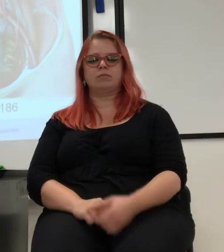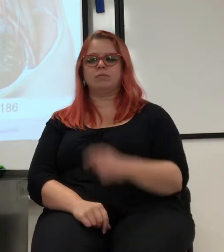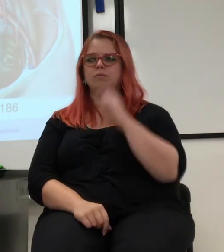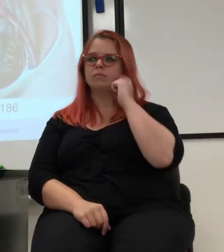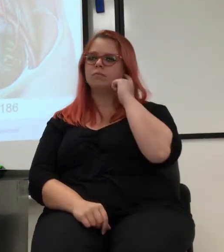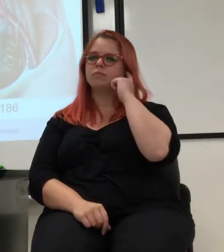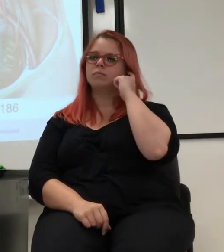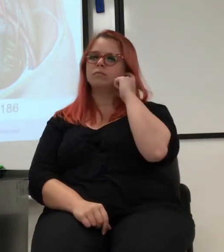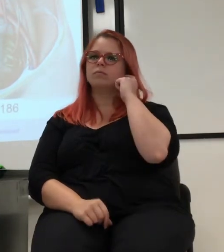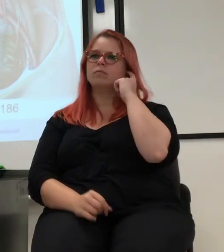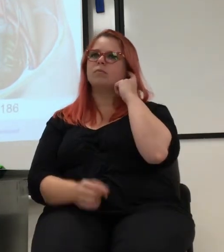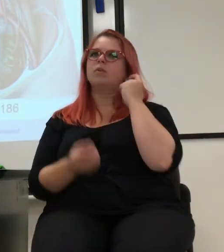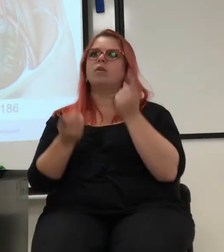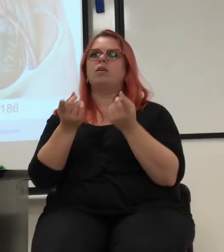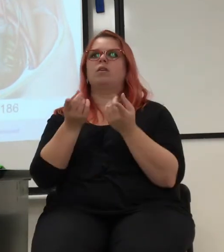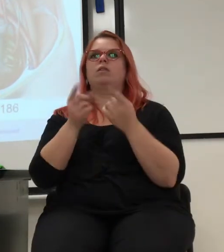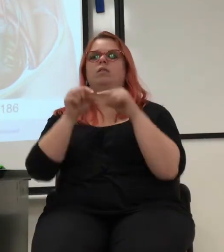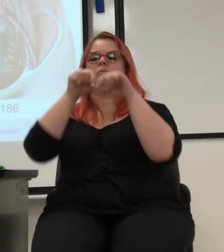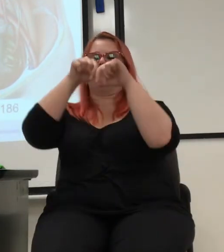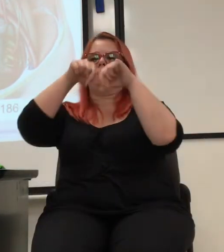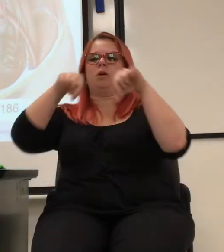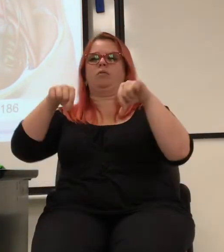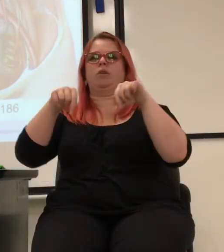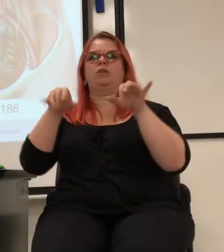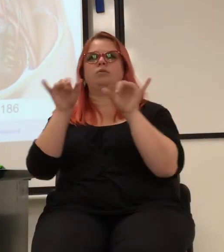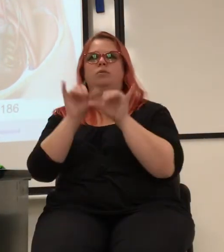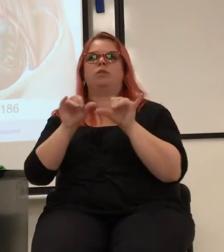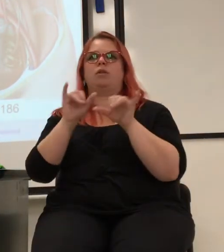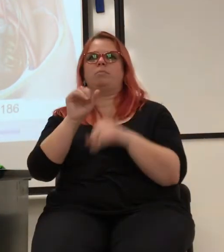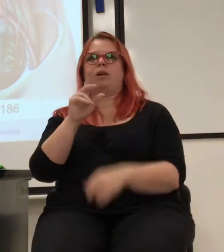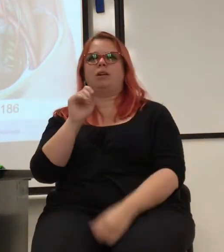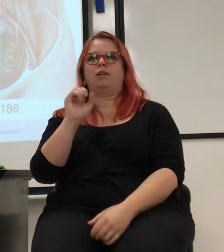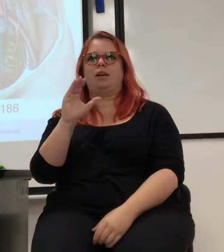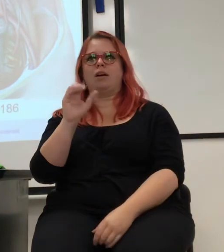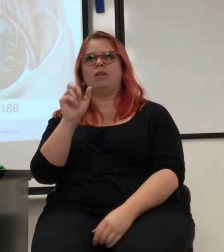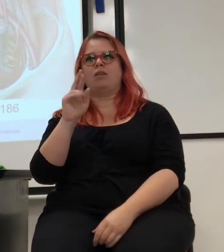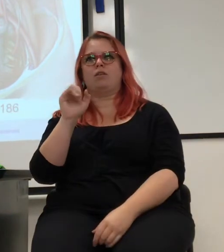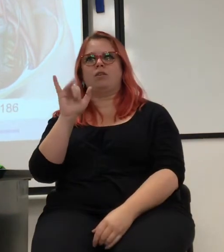It bifurcates into the common iliac arteries at about the level of